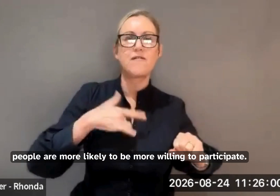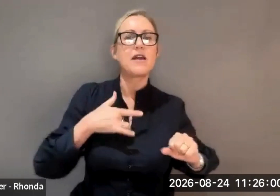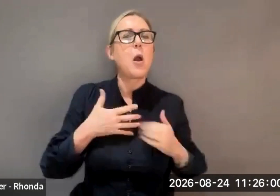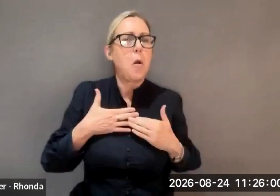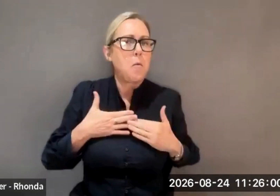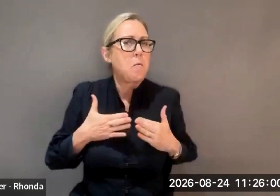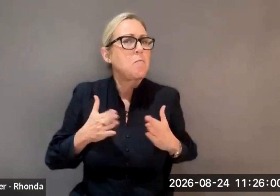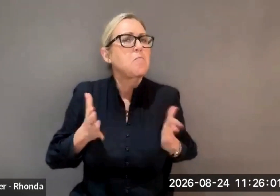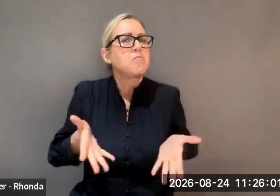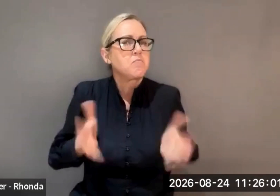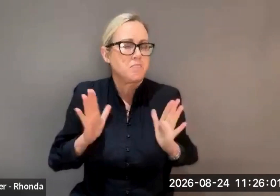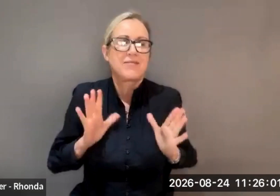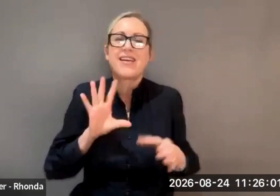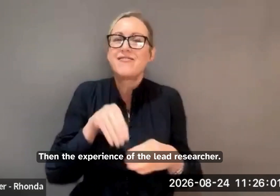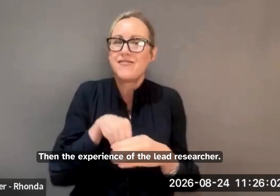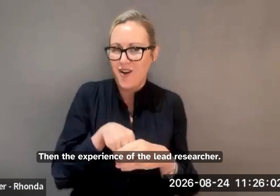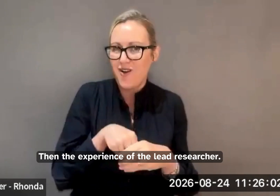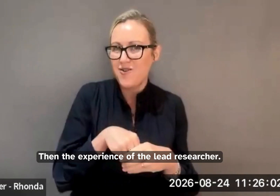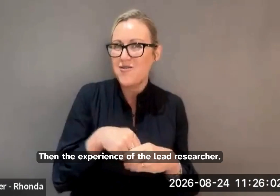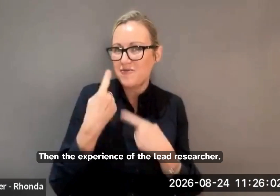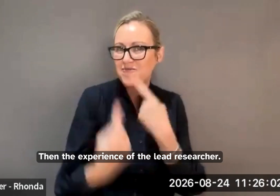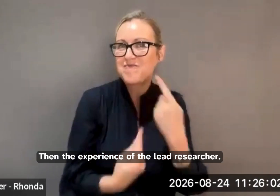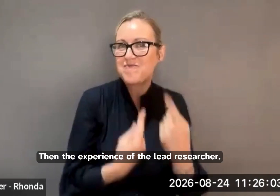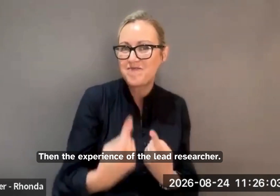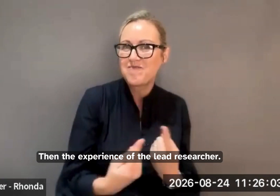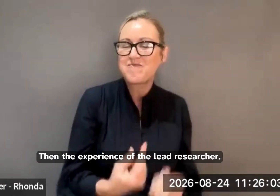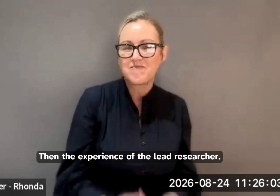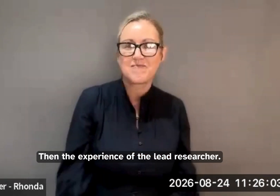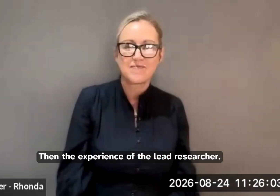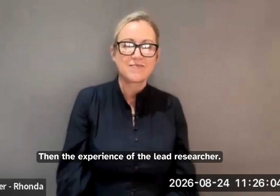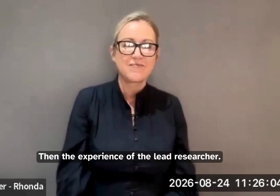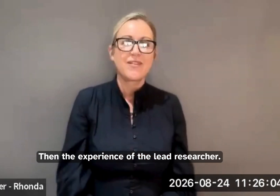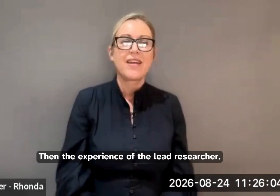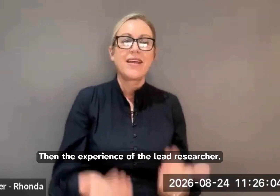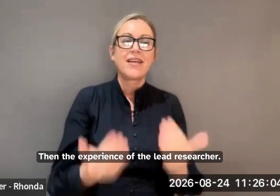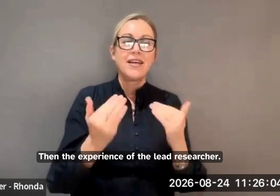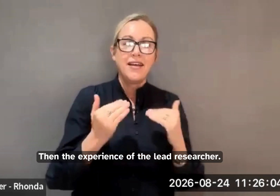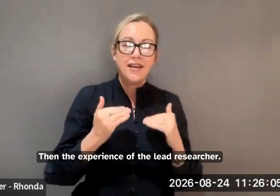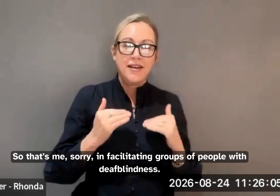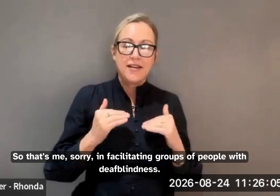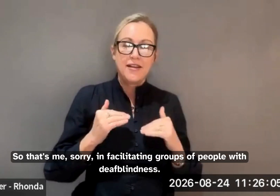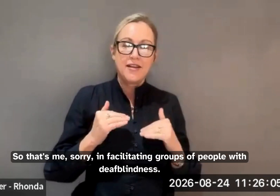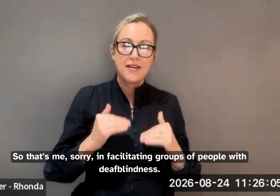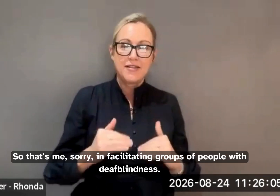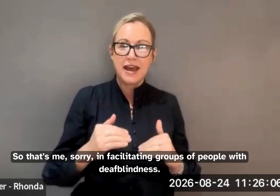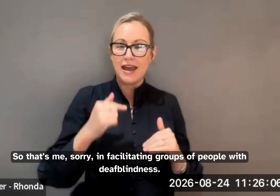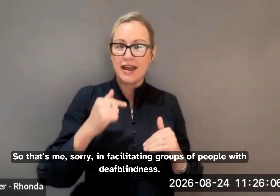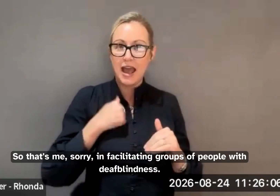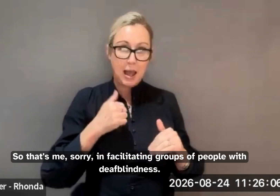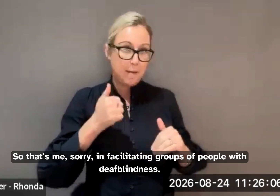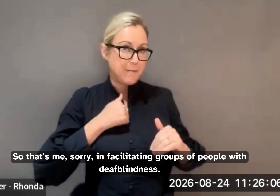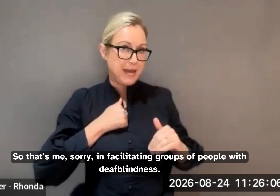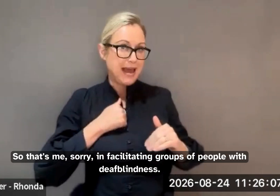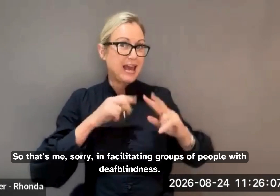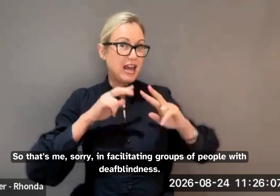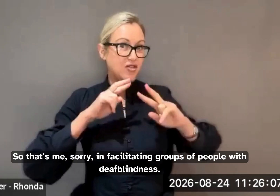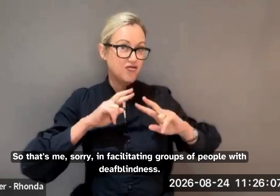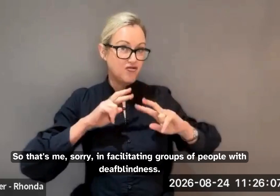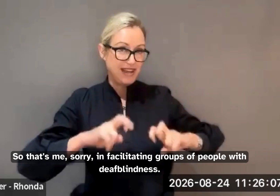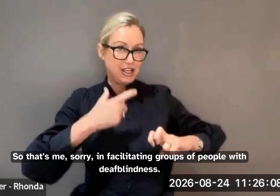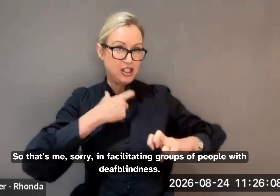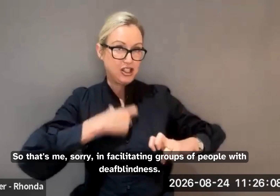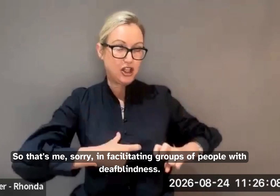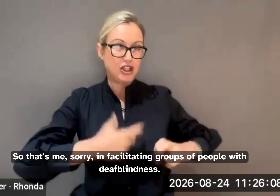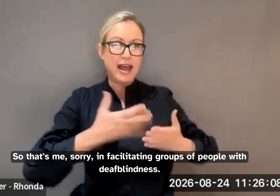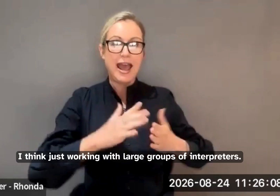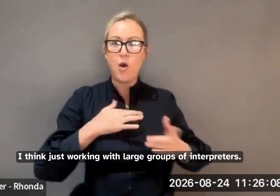to participate. Then the experience of the lead researcher, so that's me, in facilitating groups